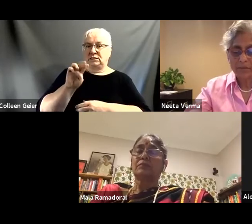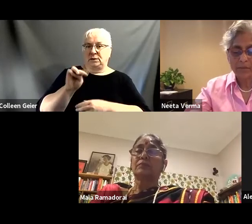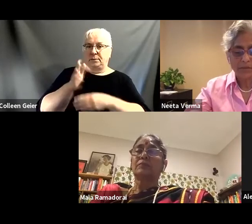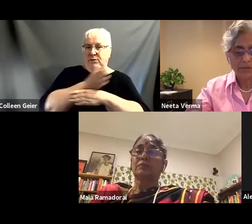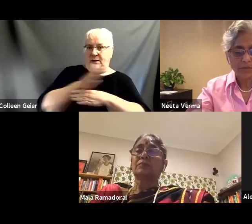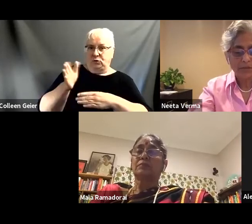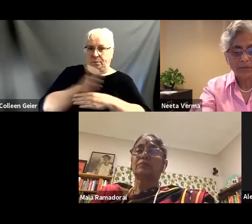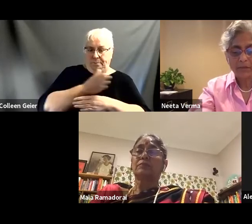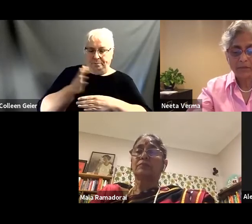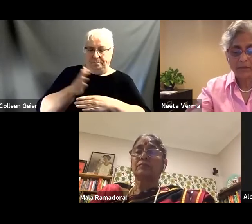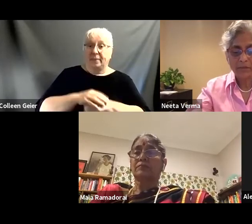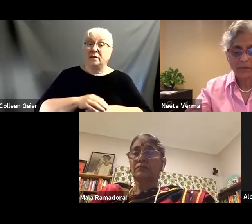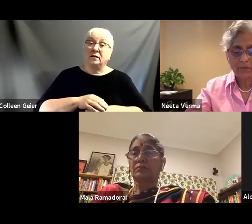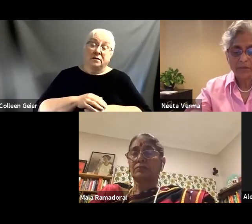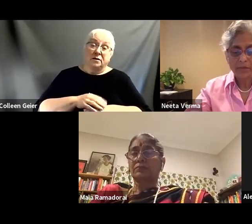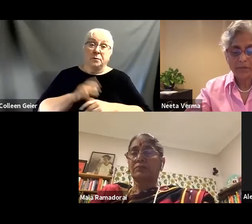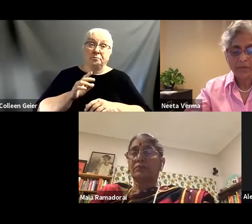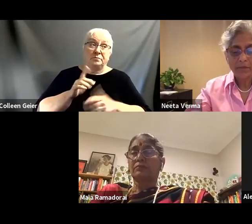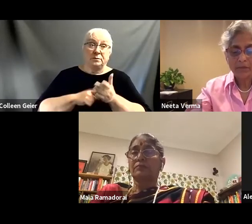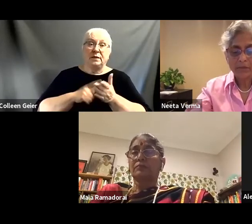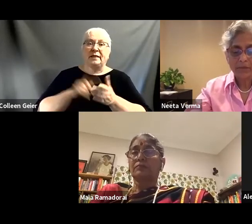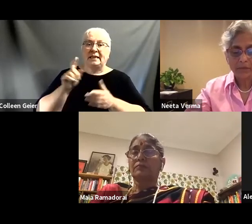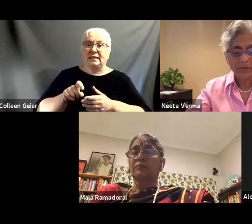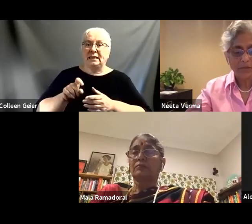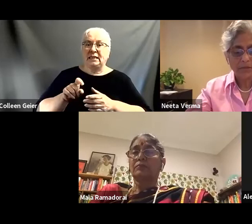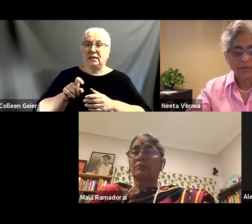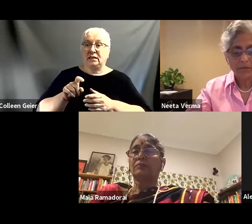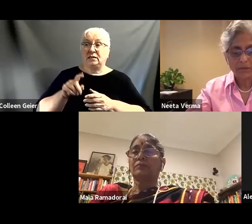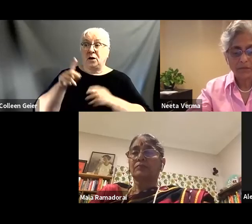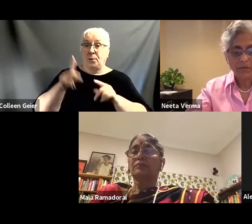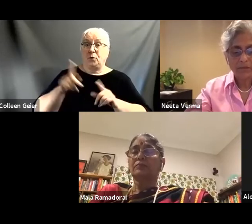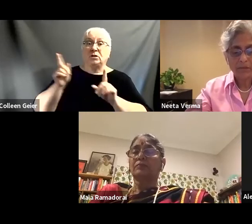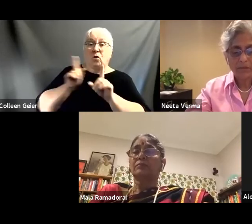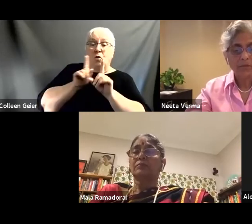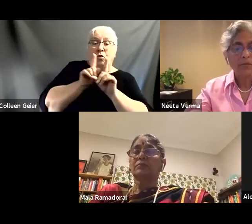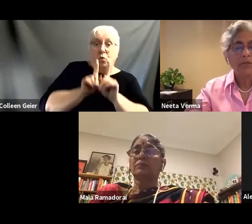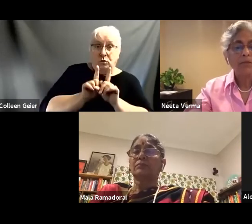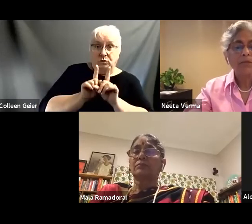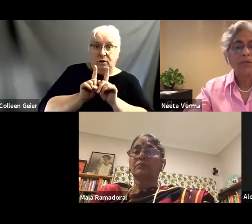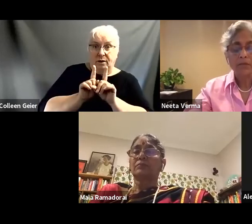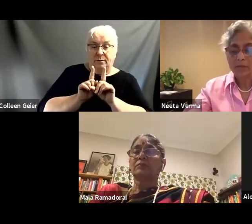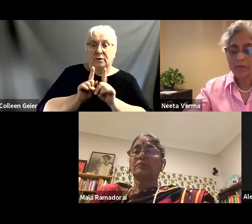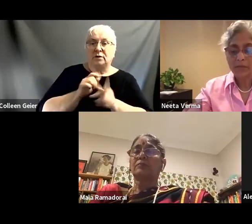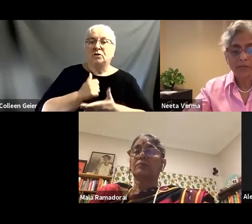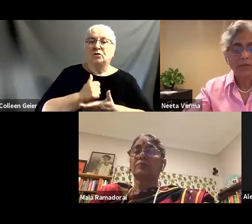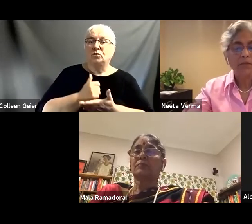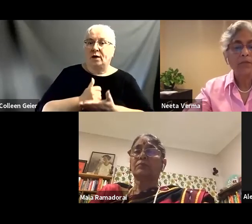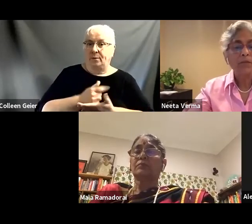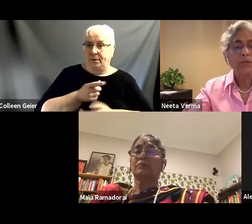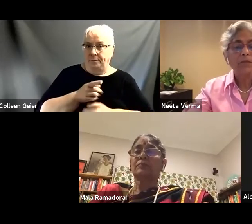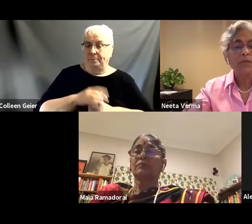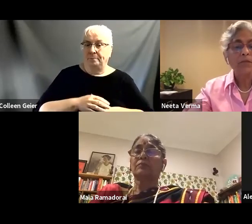they need somebody to be physically close to them to help their needs